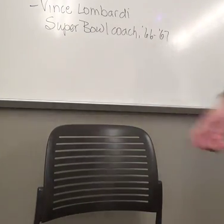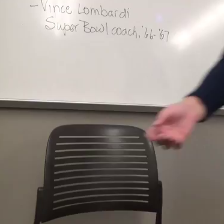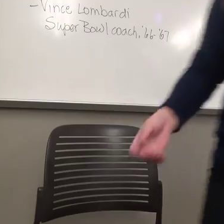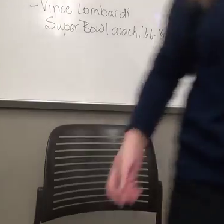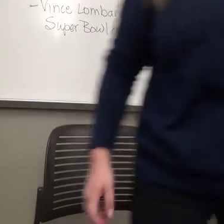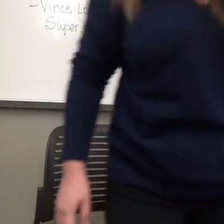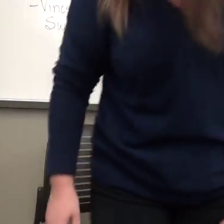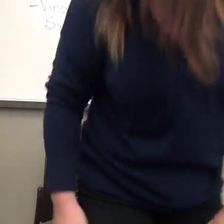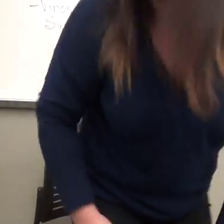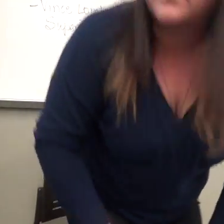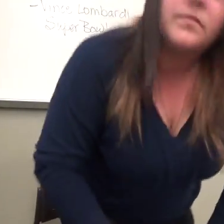sent one in.